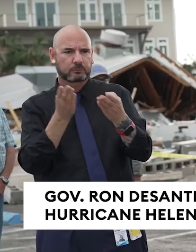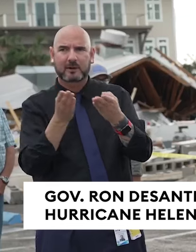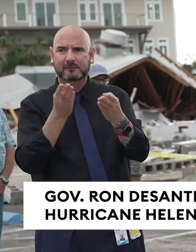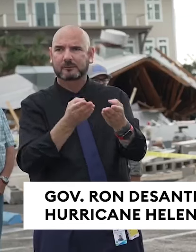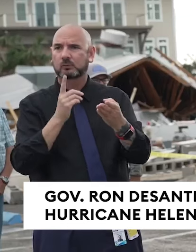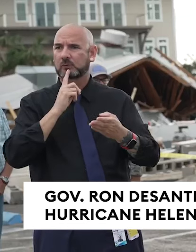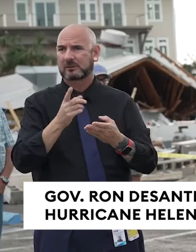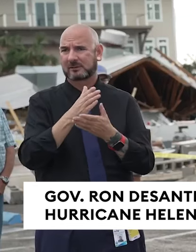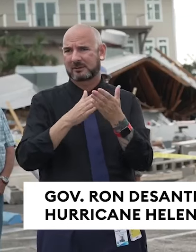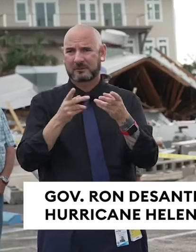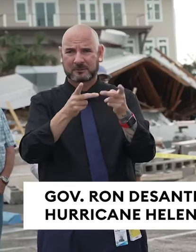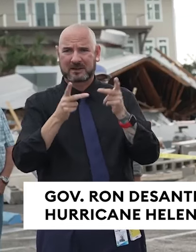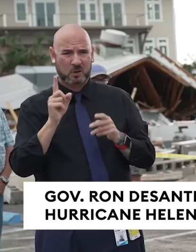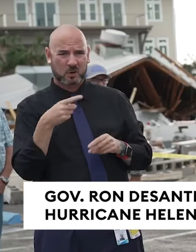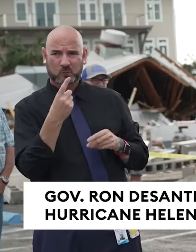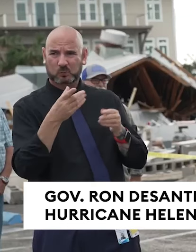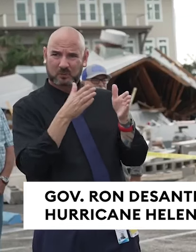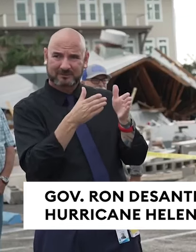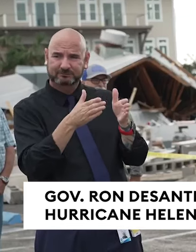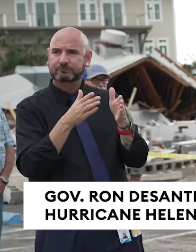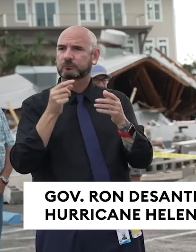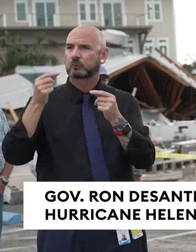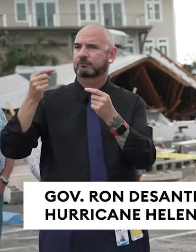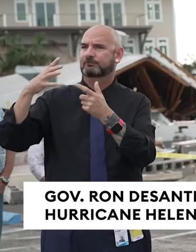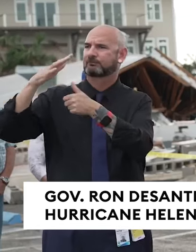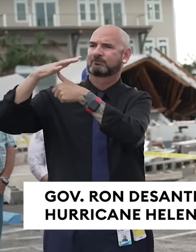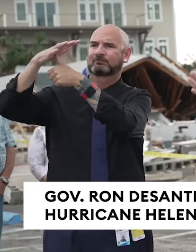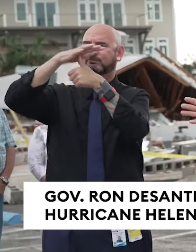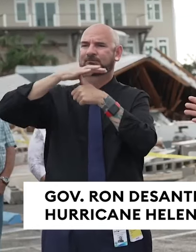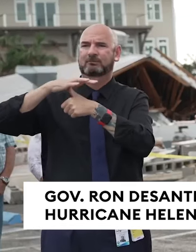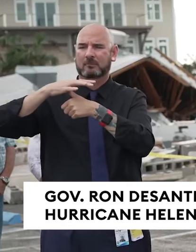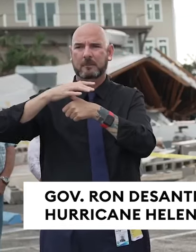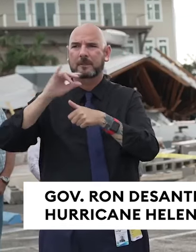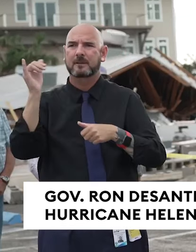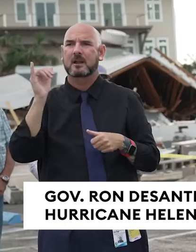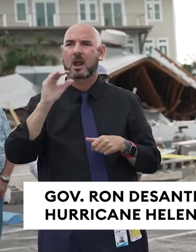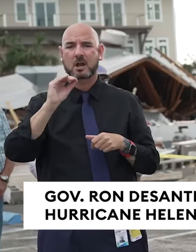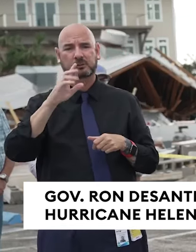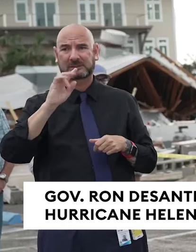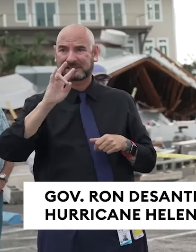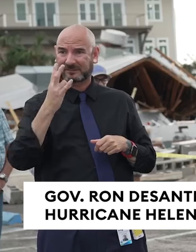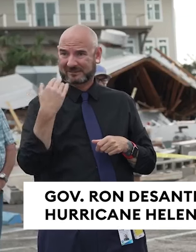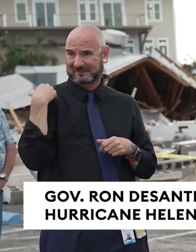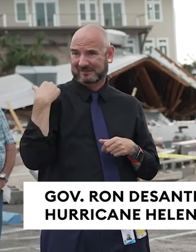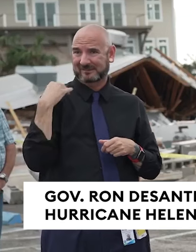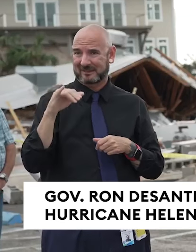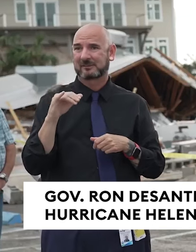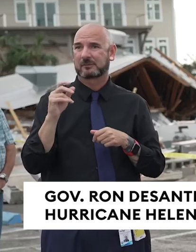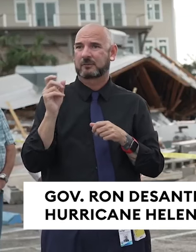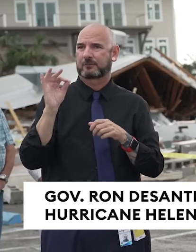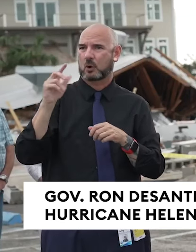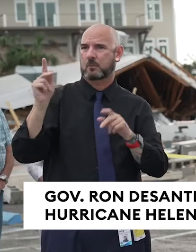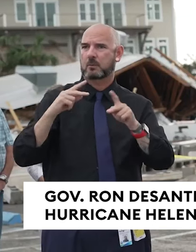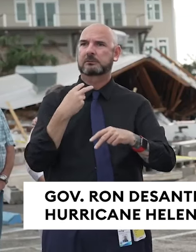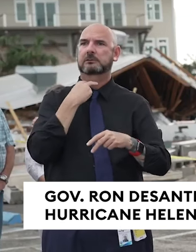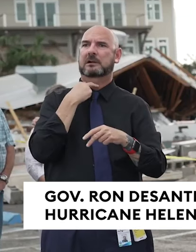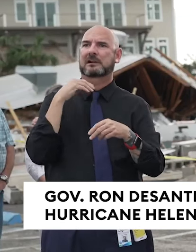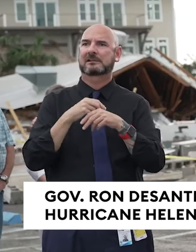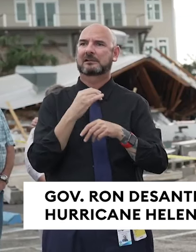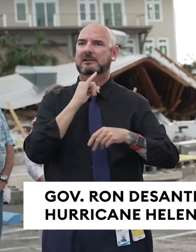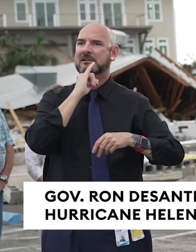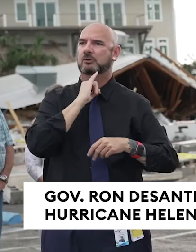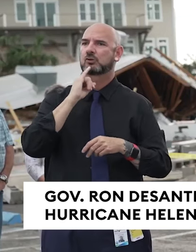places. And so just like we did when October 7th happened and Floridians were caught up in the